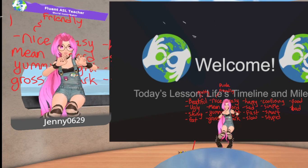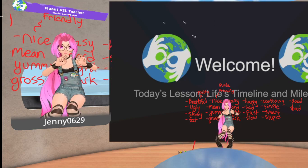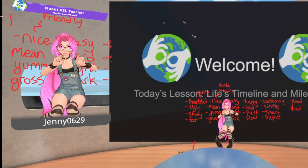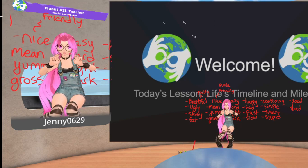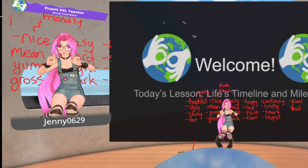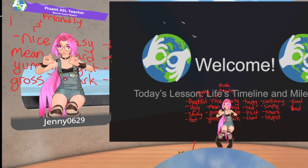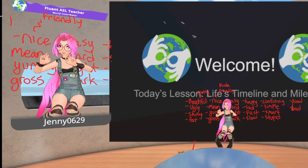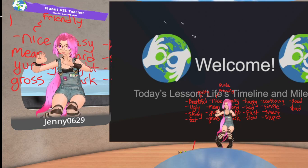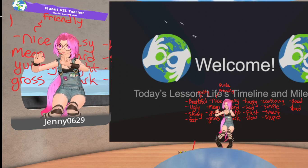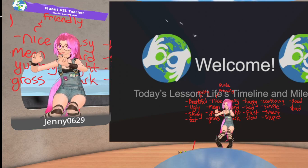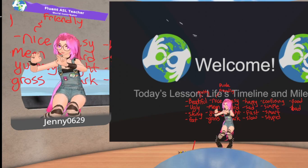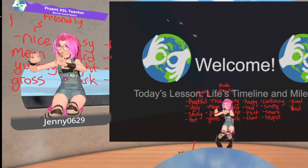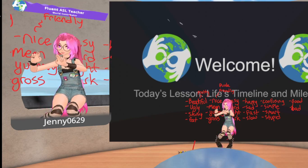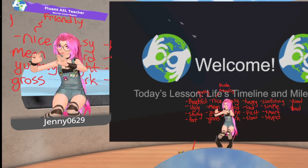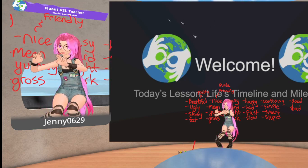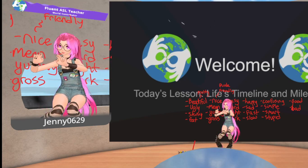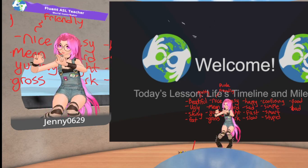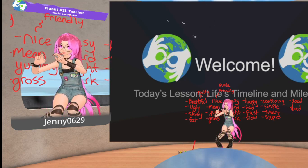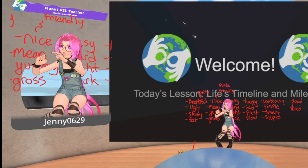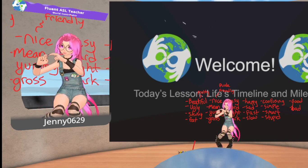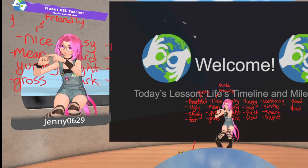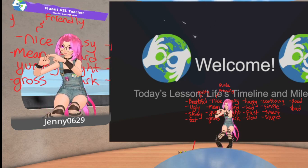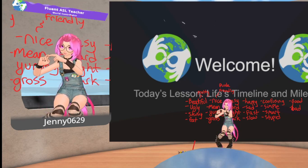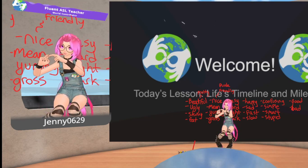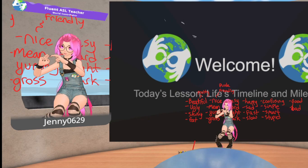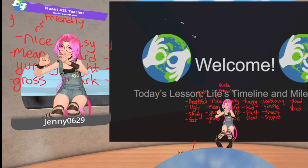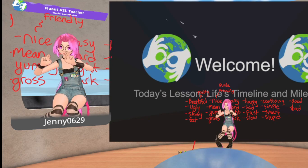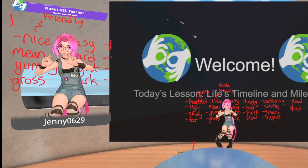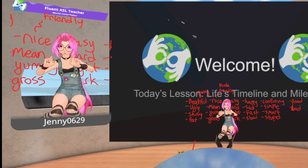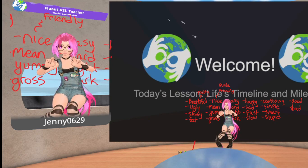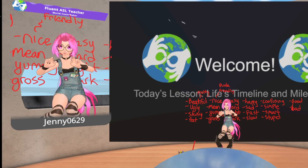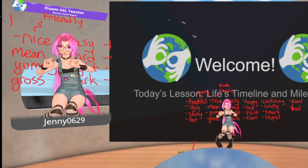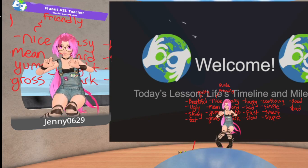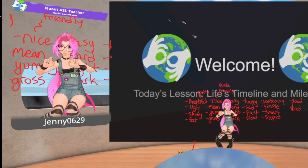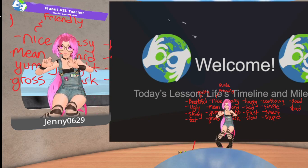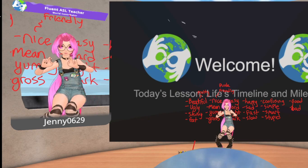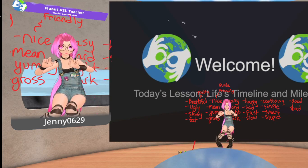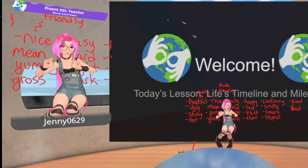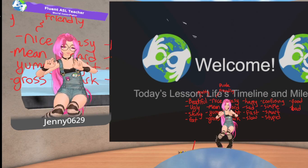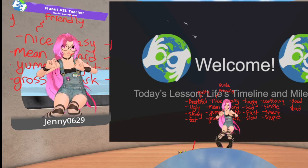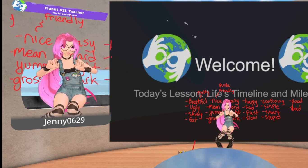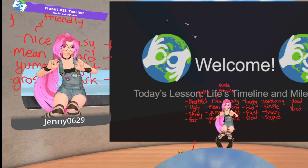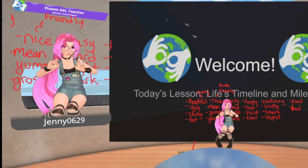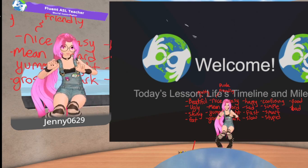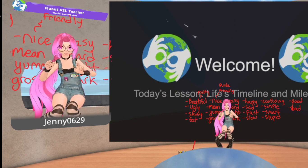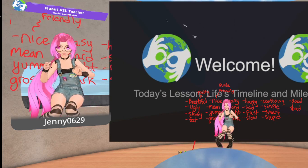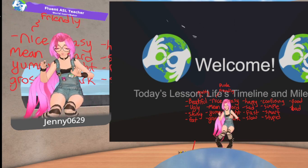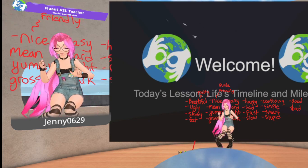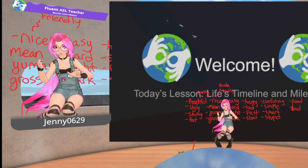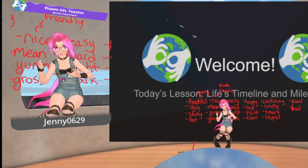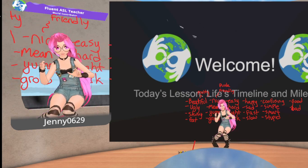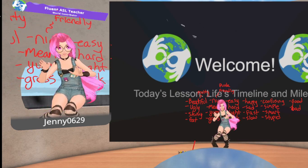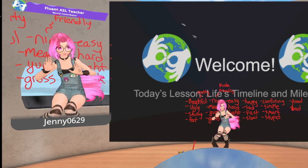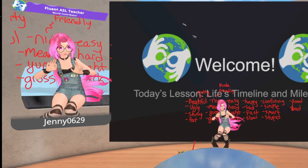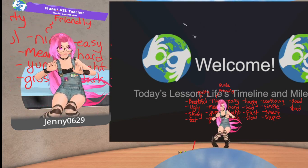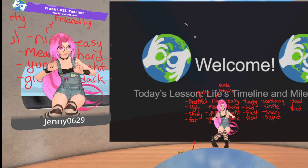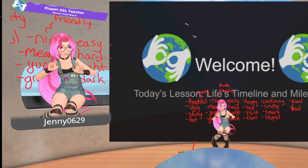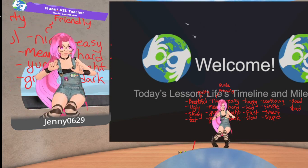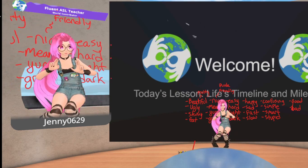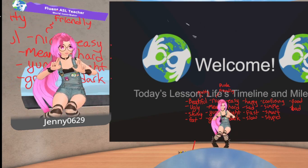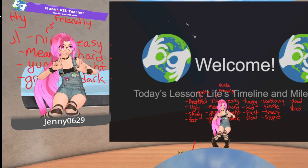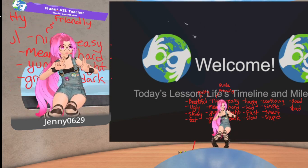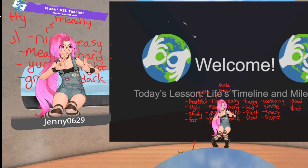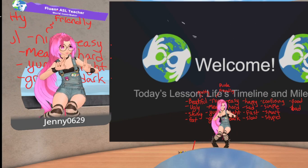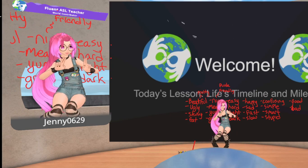double X hand, which means a peace sign, but both of them are curved like this. But if you don't have index or quest 2 for that